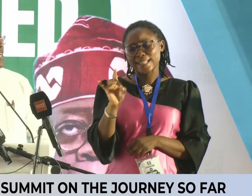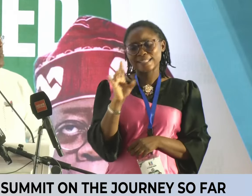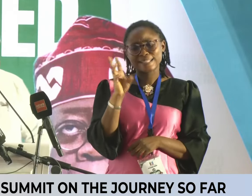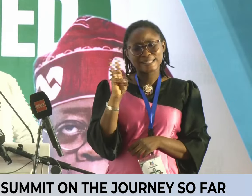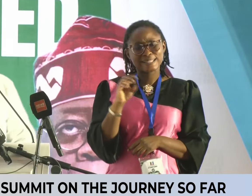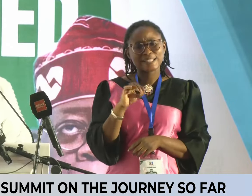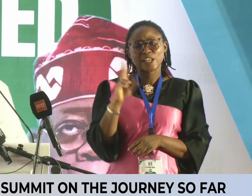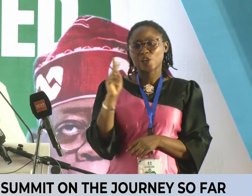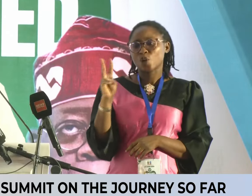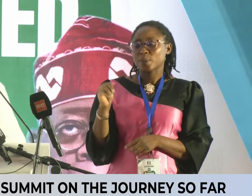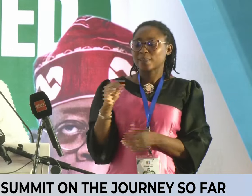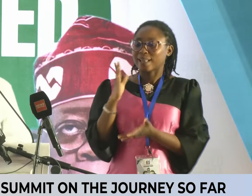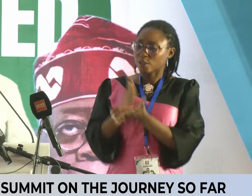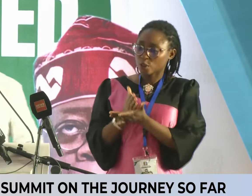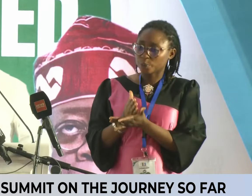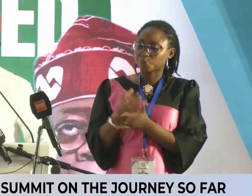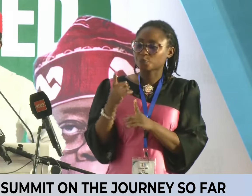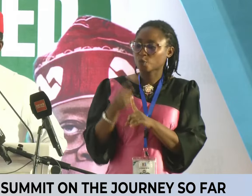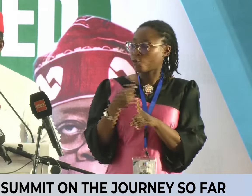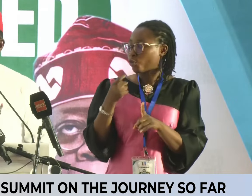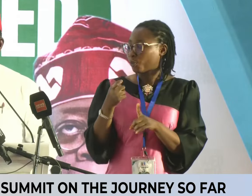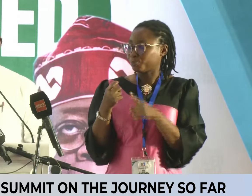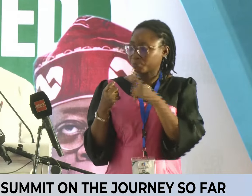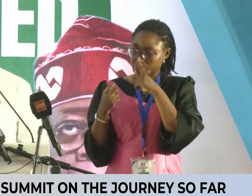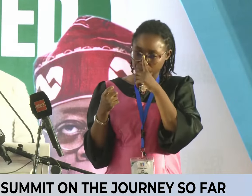that was terminated from